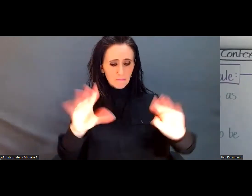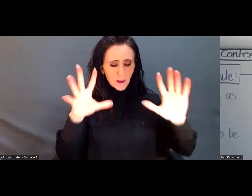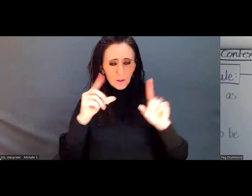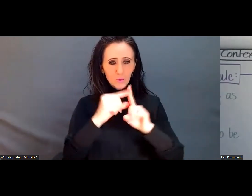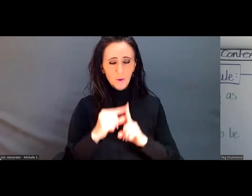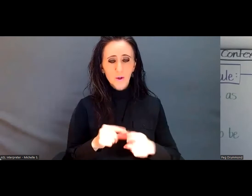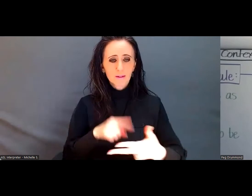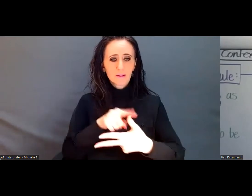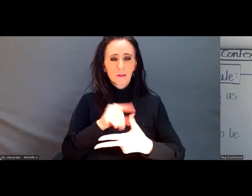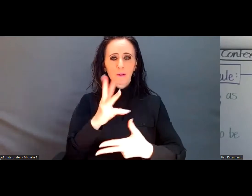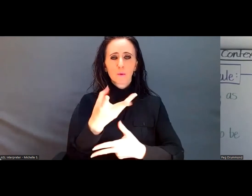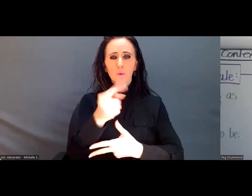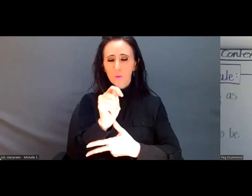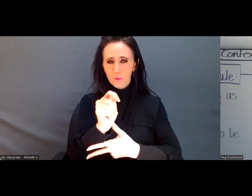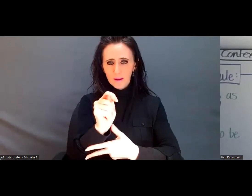How?